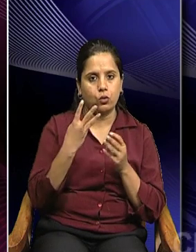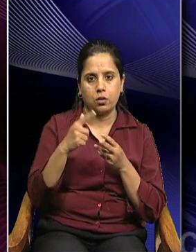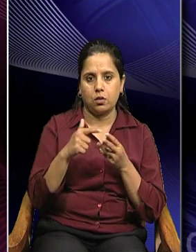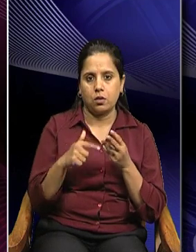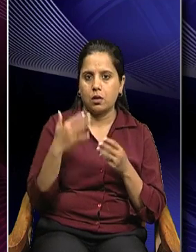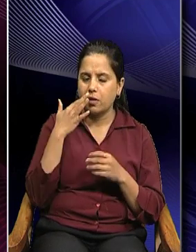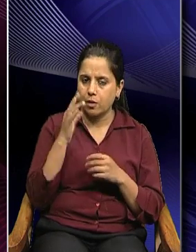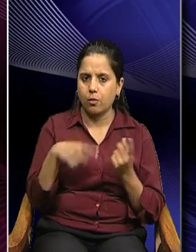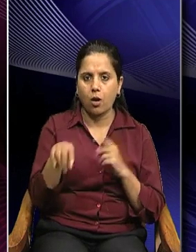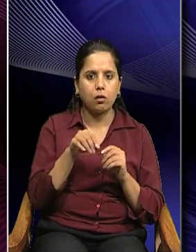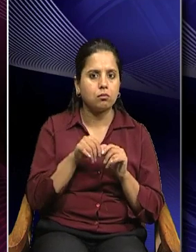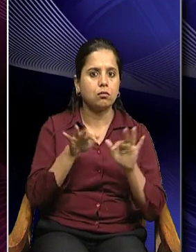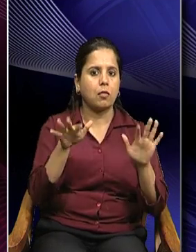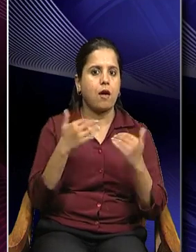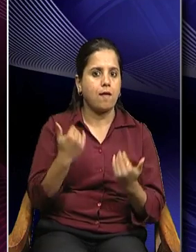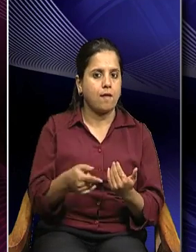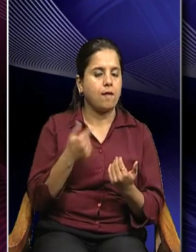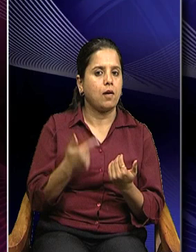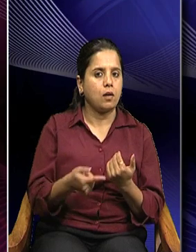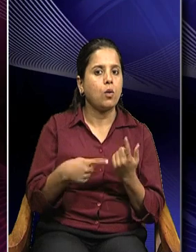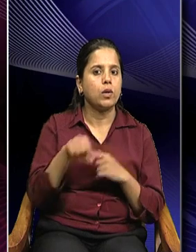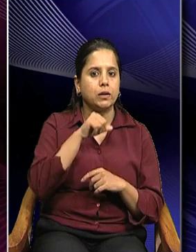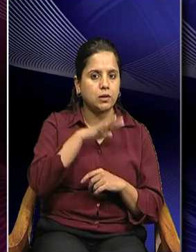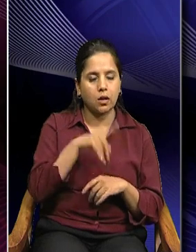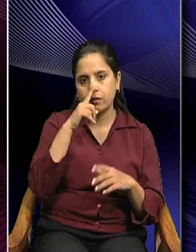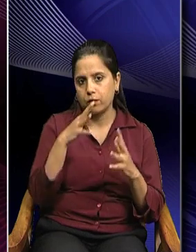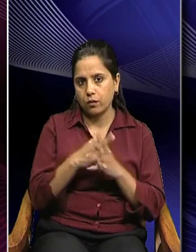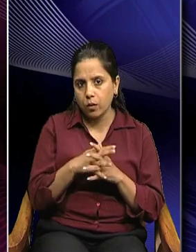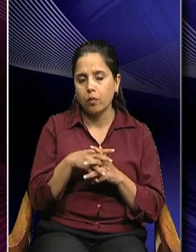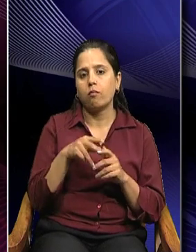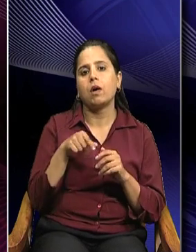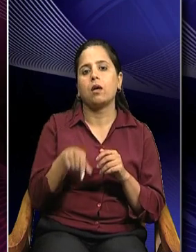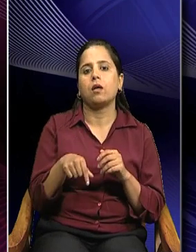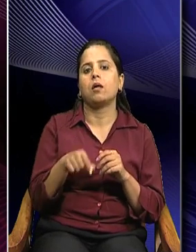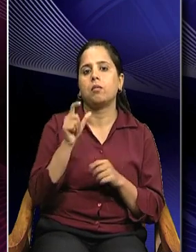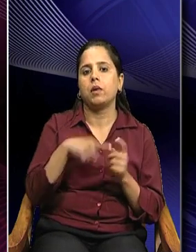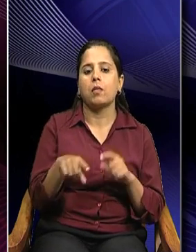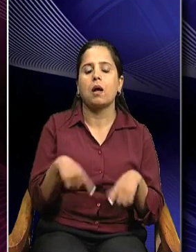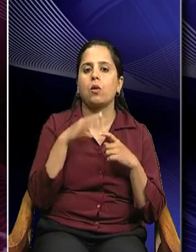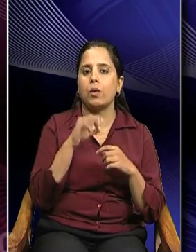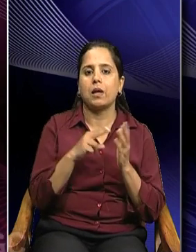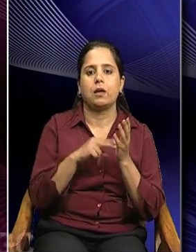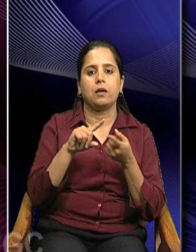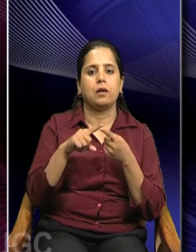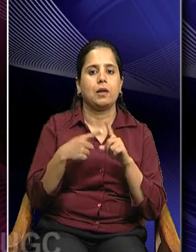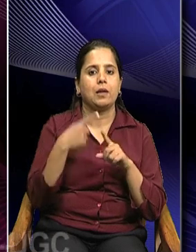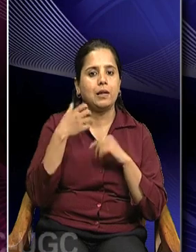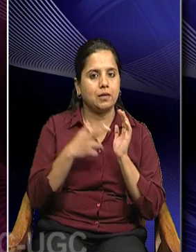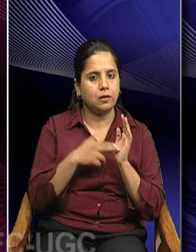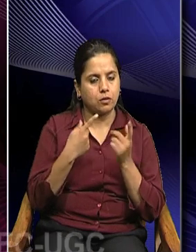most influential segments in the digital era, and we will be talking about them also, the way they